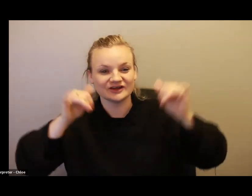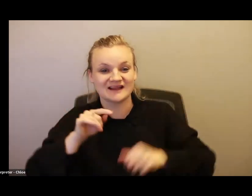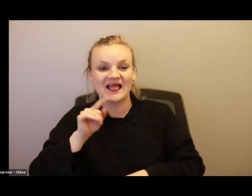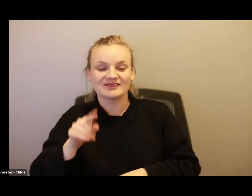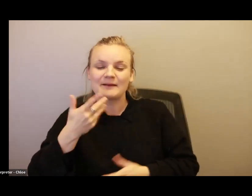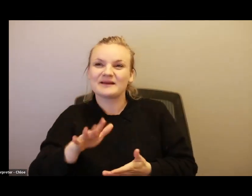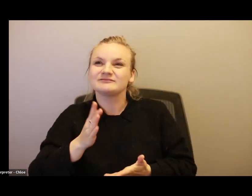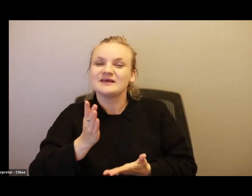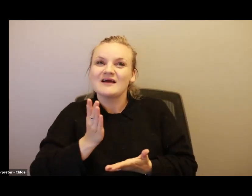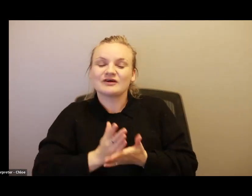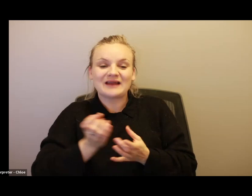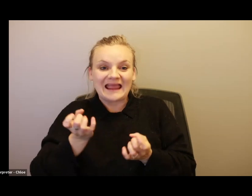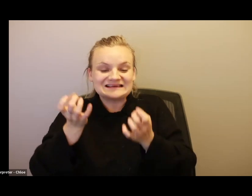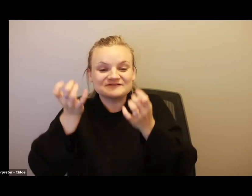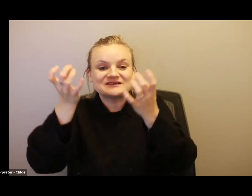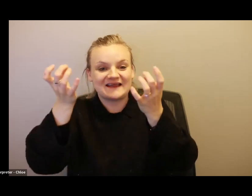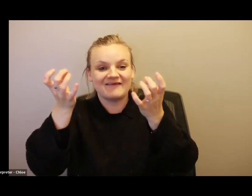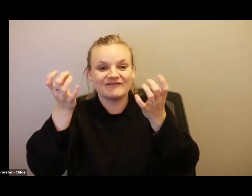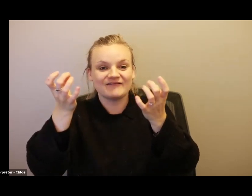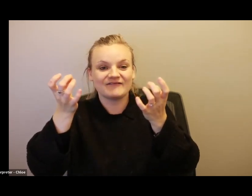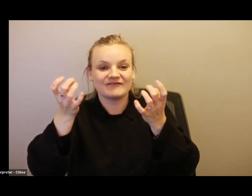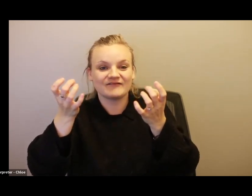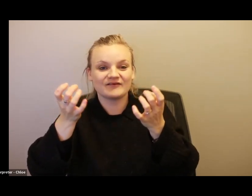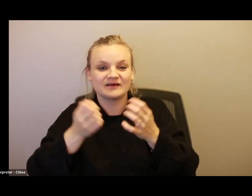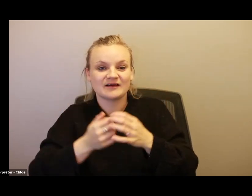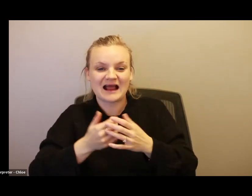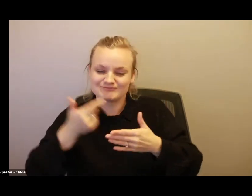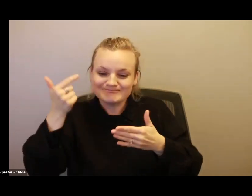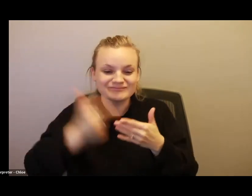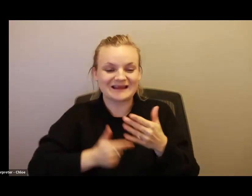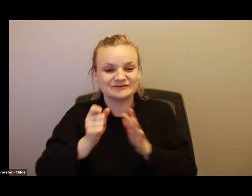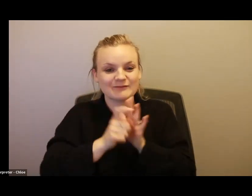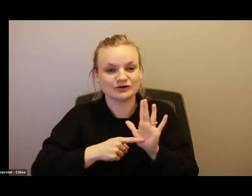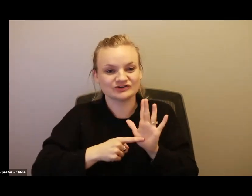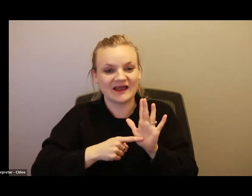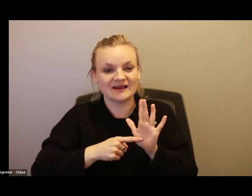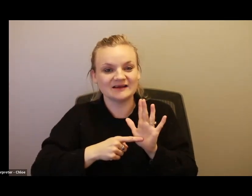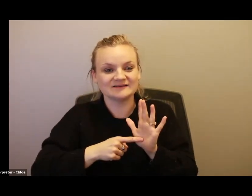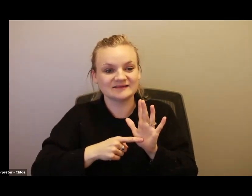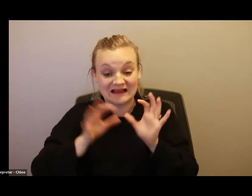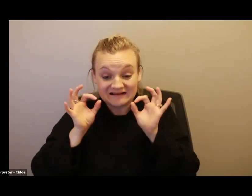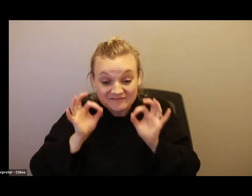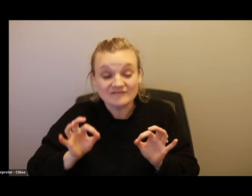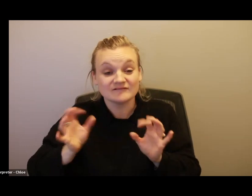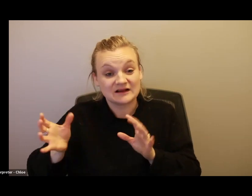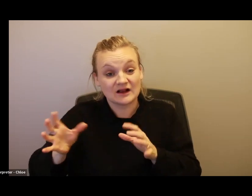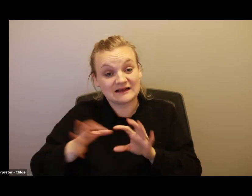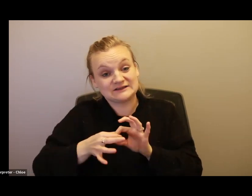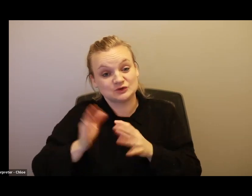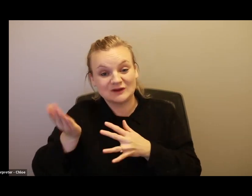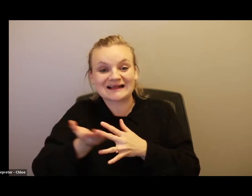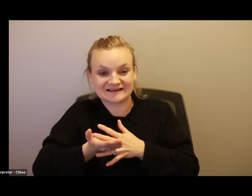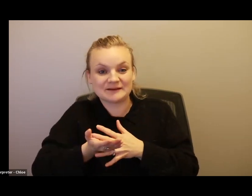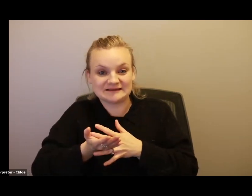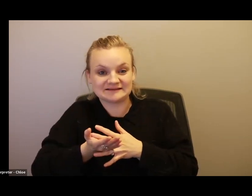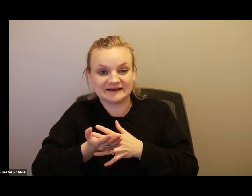very innovative and in-depth project on accessibility. So we're working with the